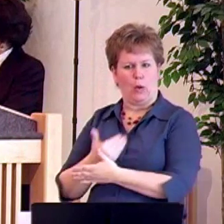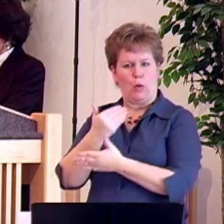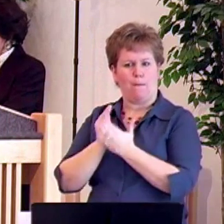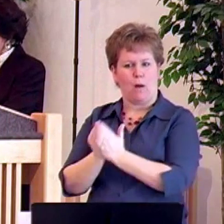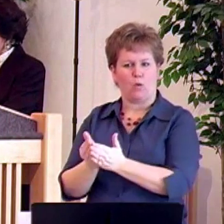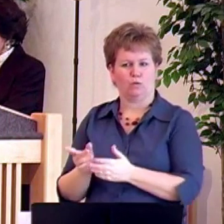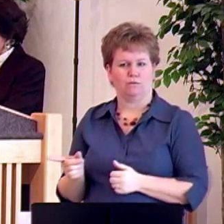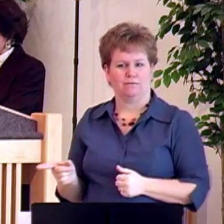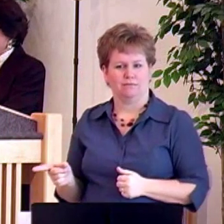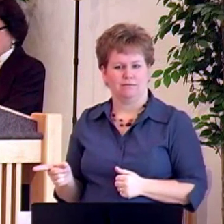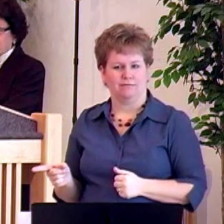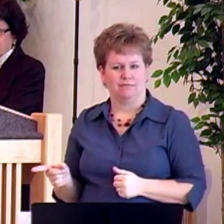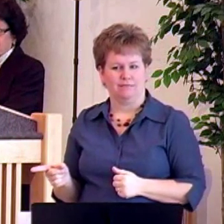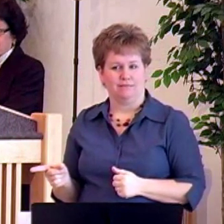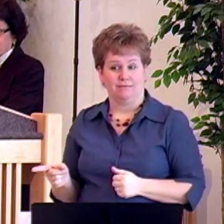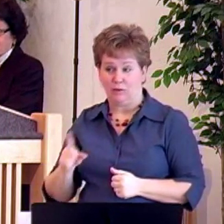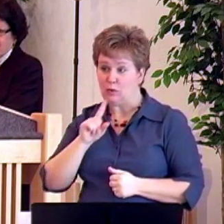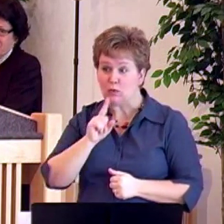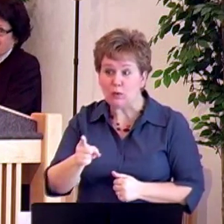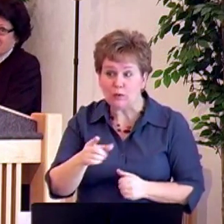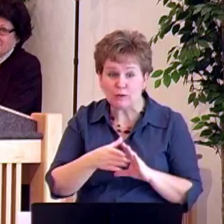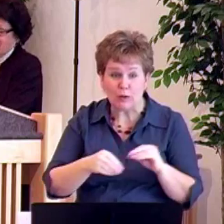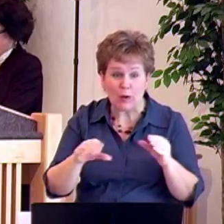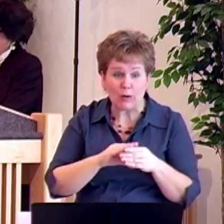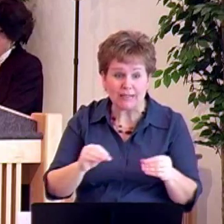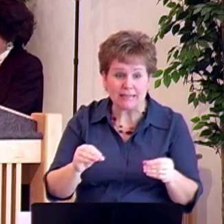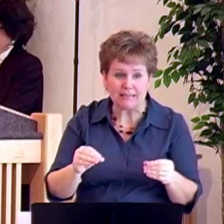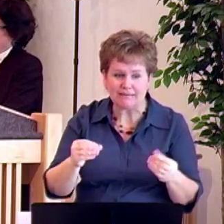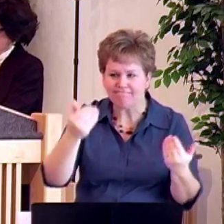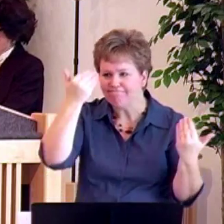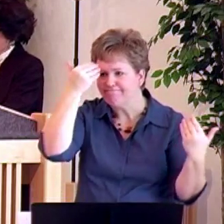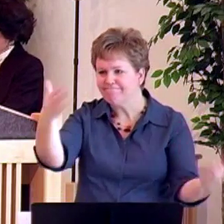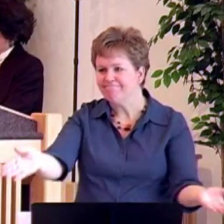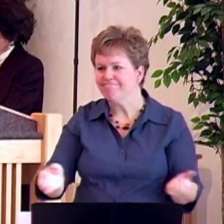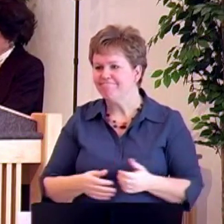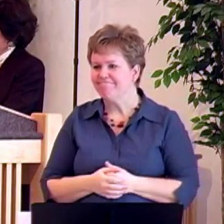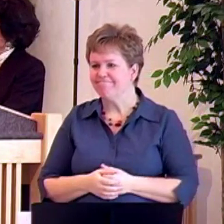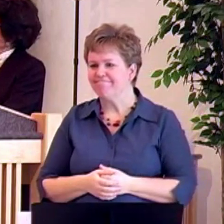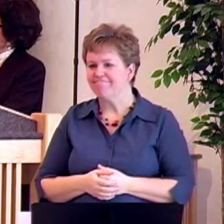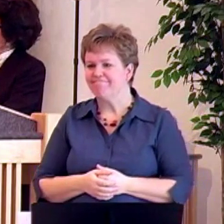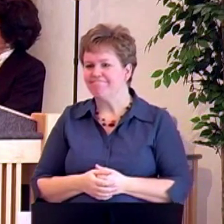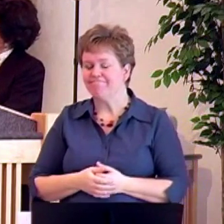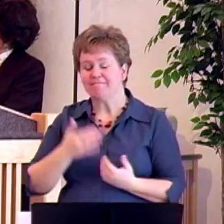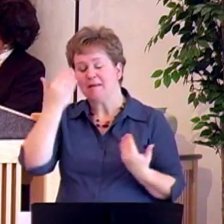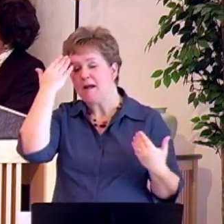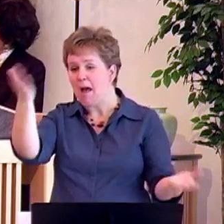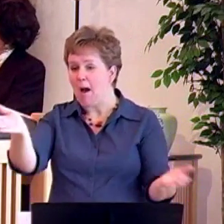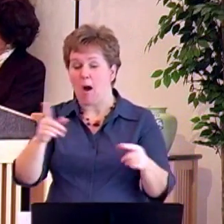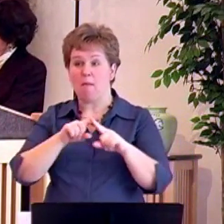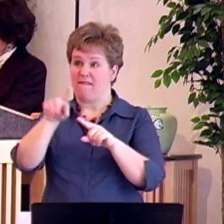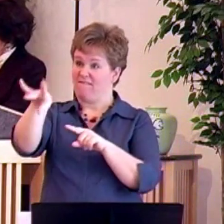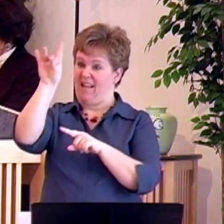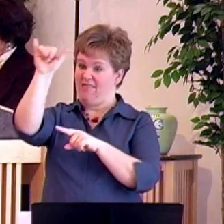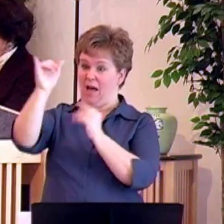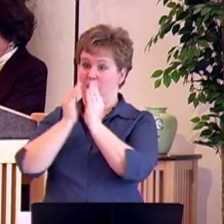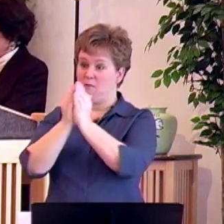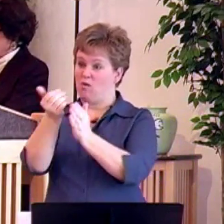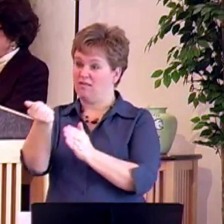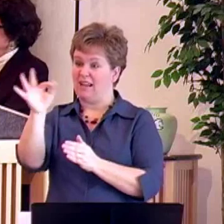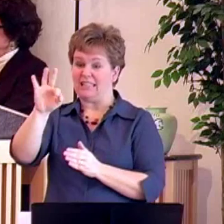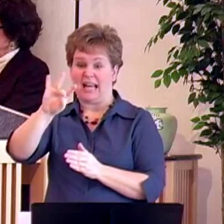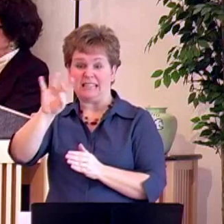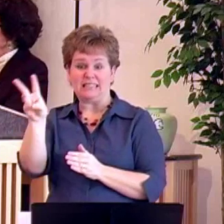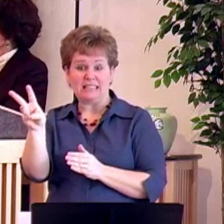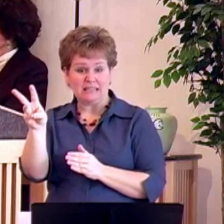boats. Truth? Fiction? We don't know. But when they found the boat in